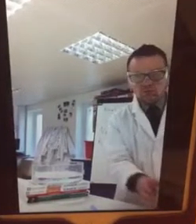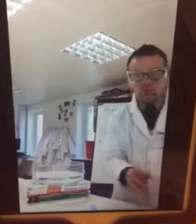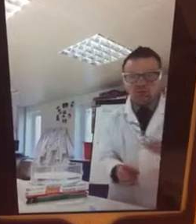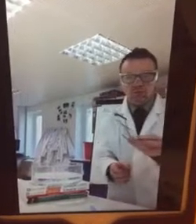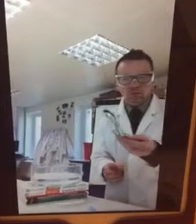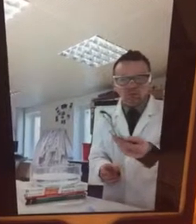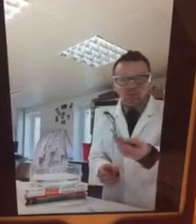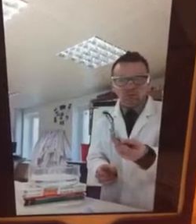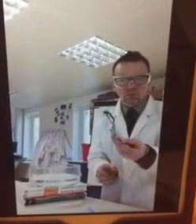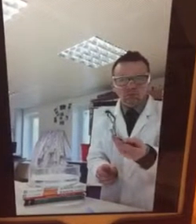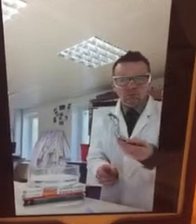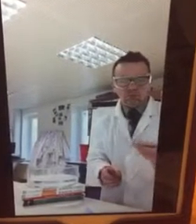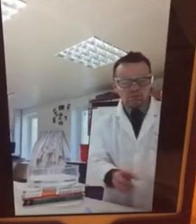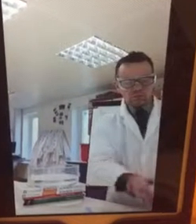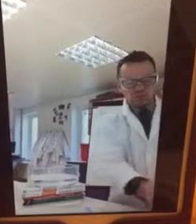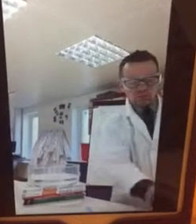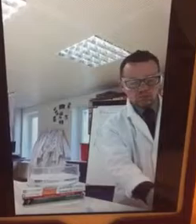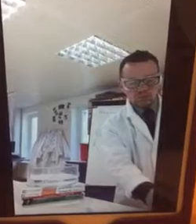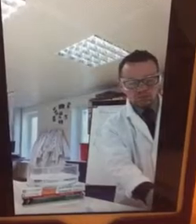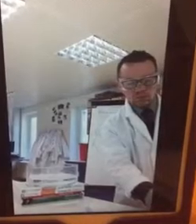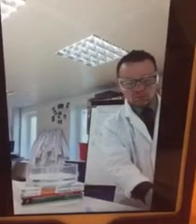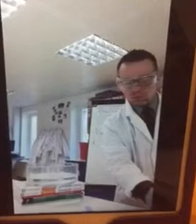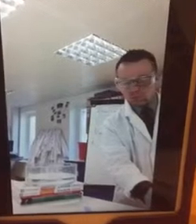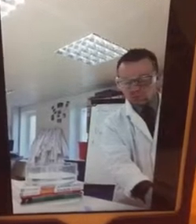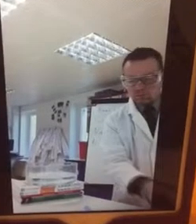I'll just quickly show you this before we pop it back in. That's sodium.